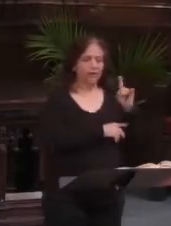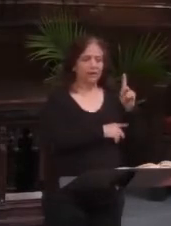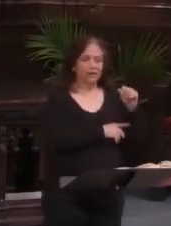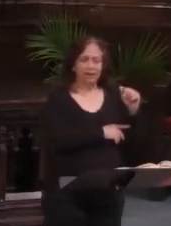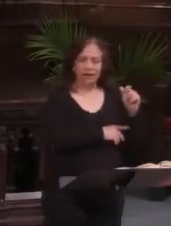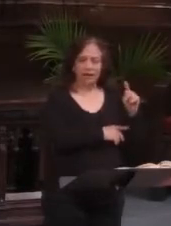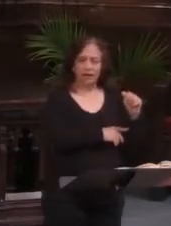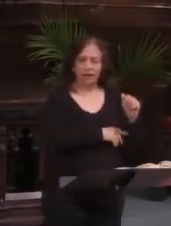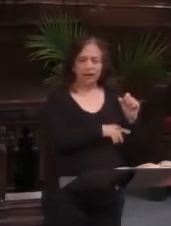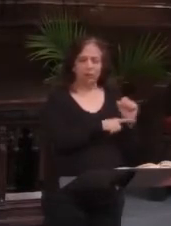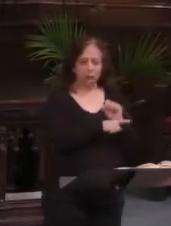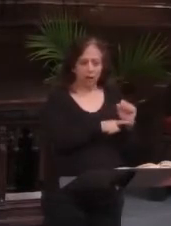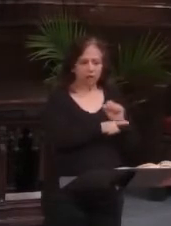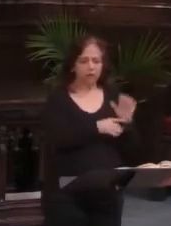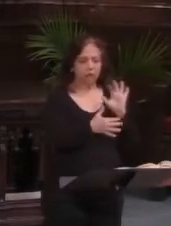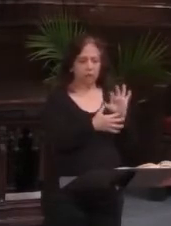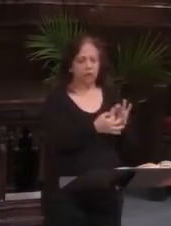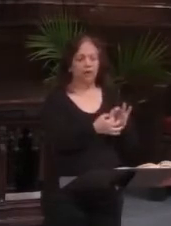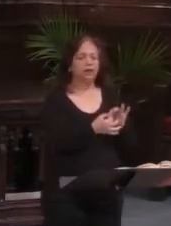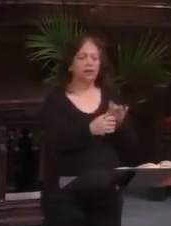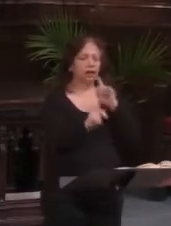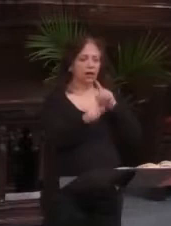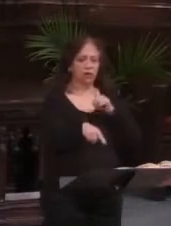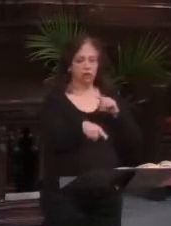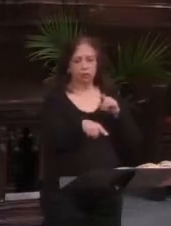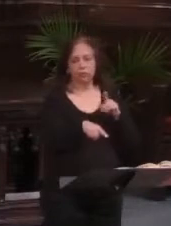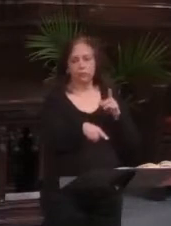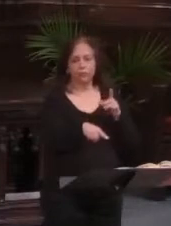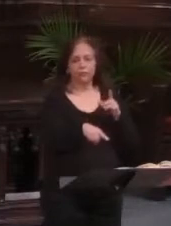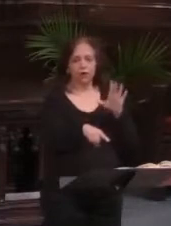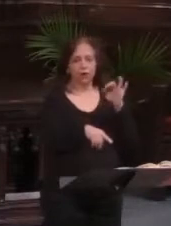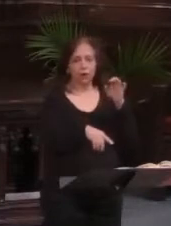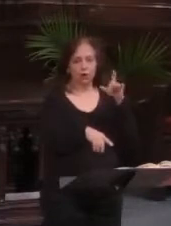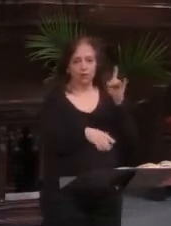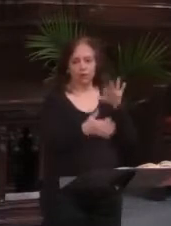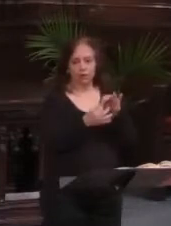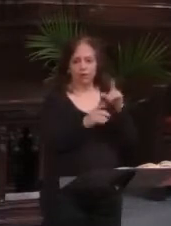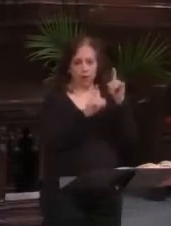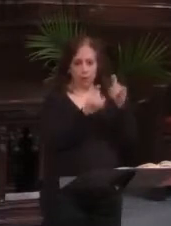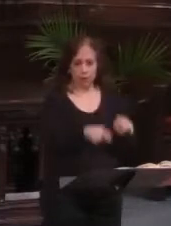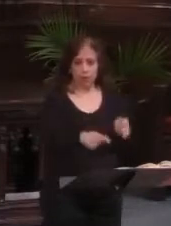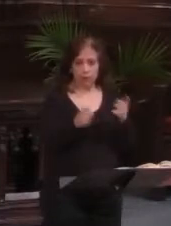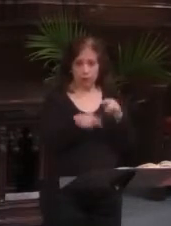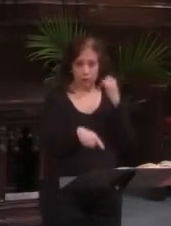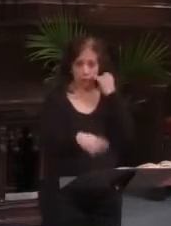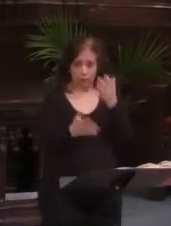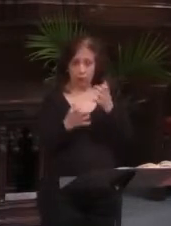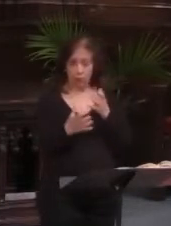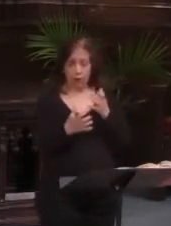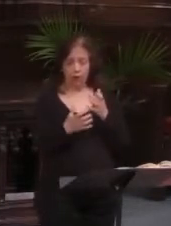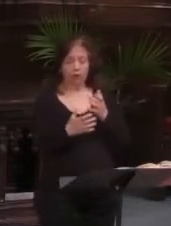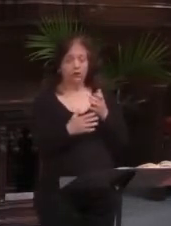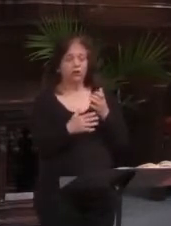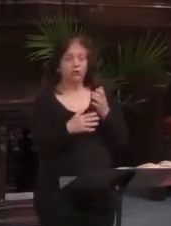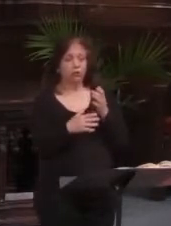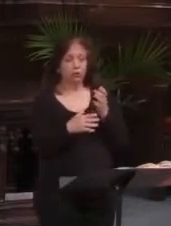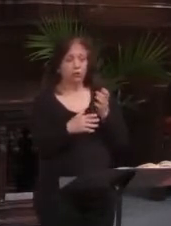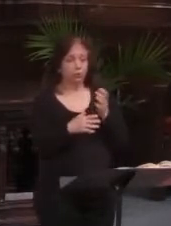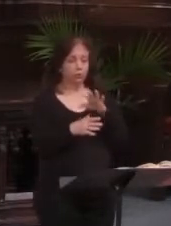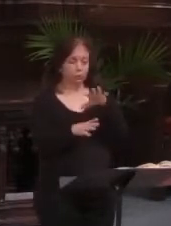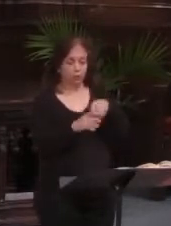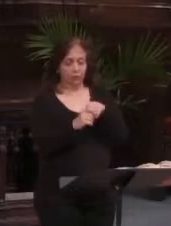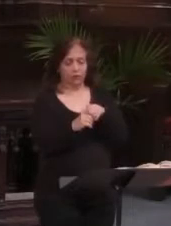have some of your COVID-related questions answered. So if you would like to get on our email list, again, please call